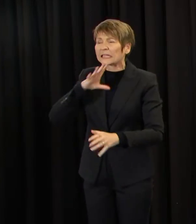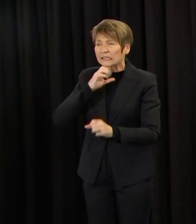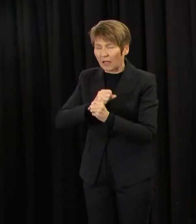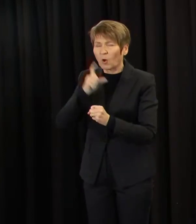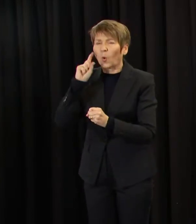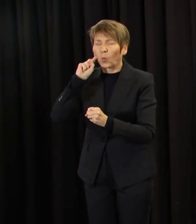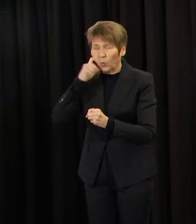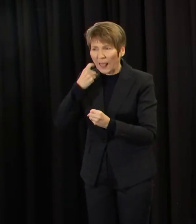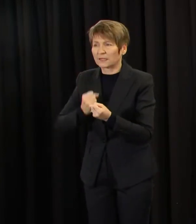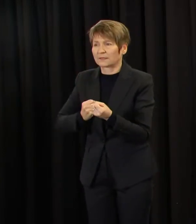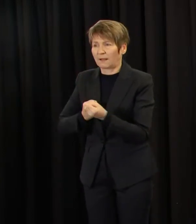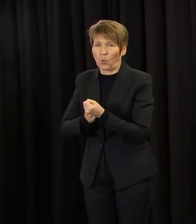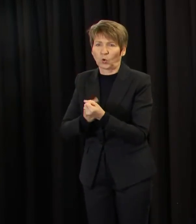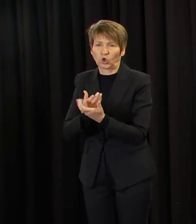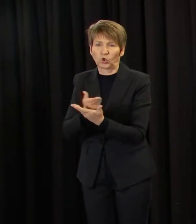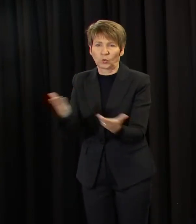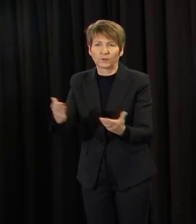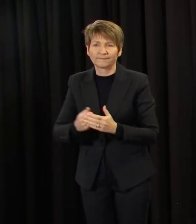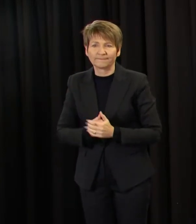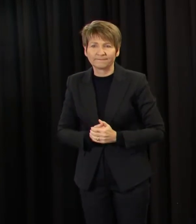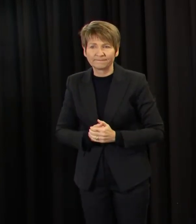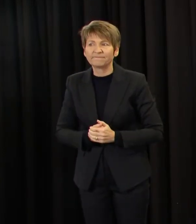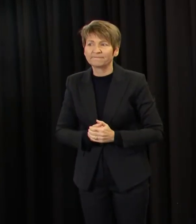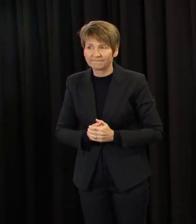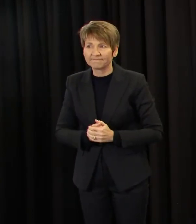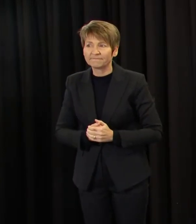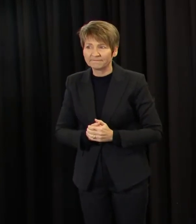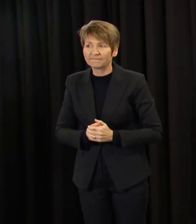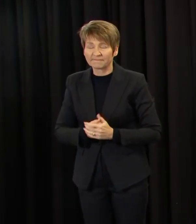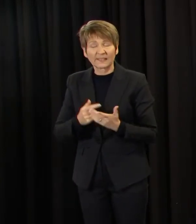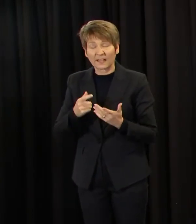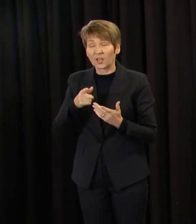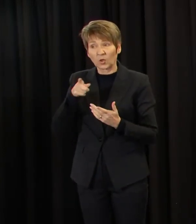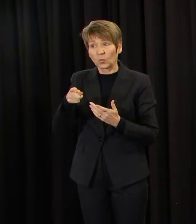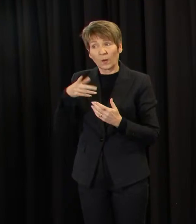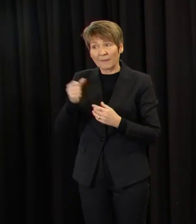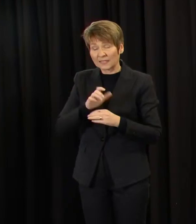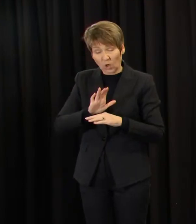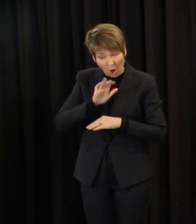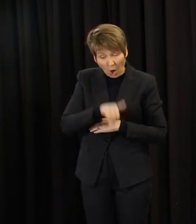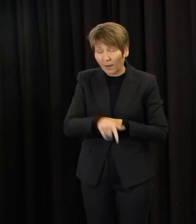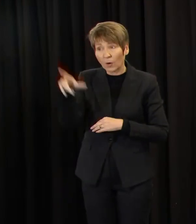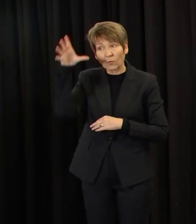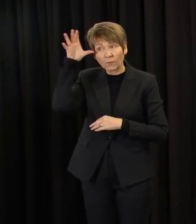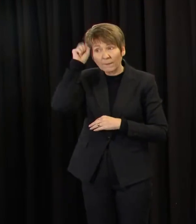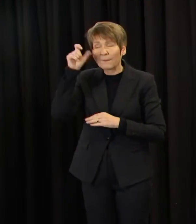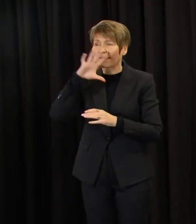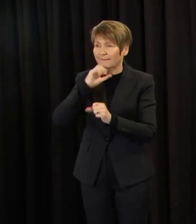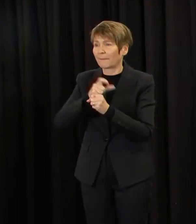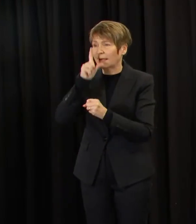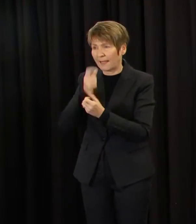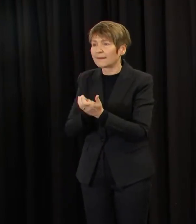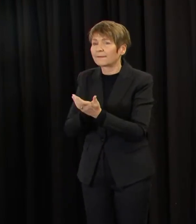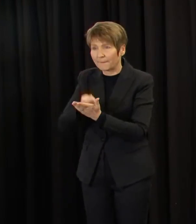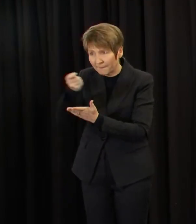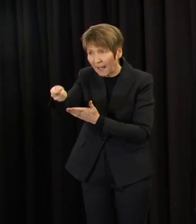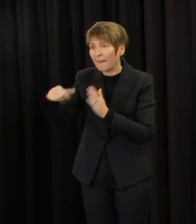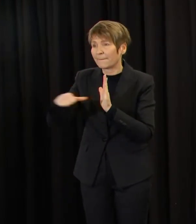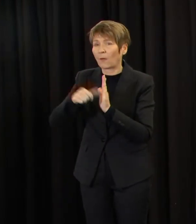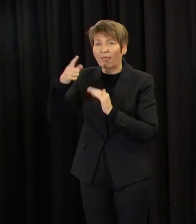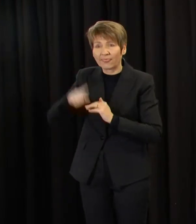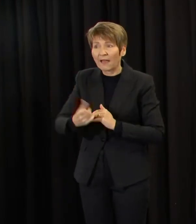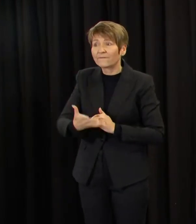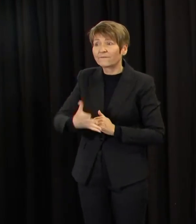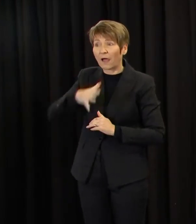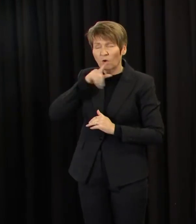terms of the isolation payments that the Premier has mentioned and the COVID-19 disaster payments, and of course various forms of business relief. But there's also extensive